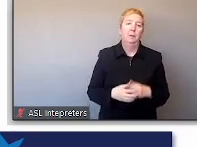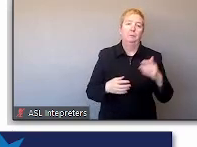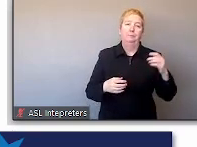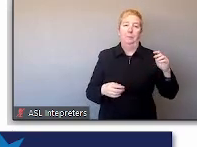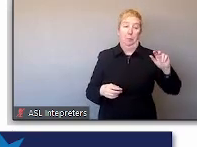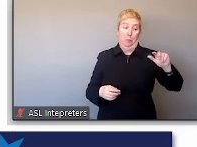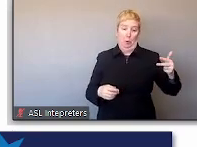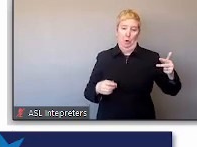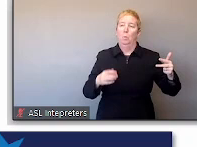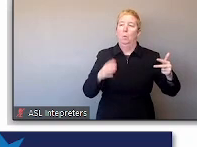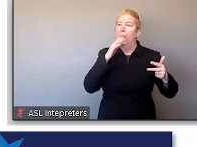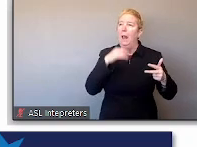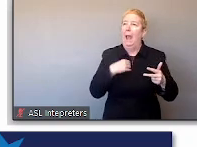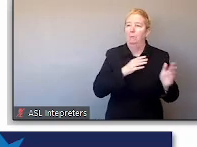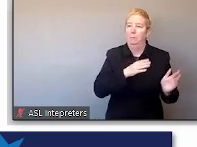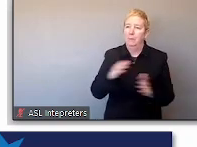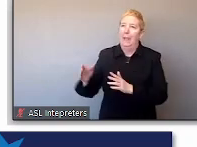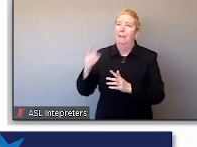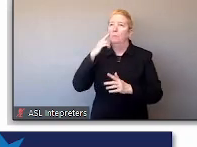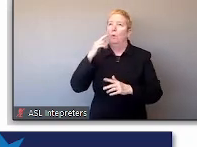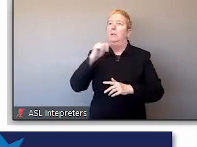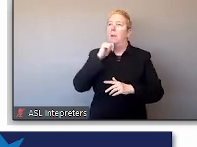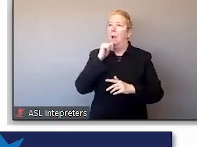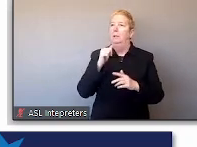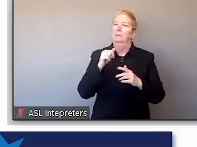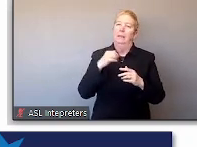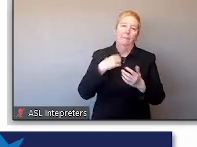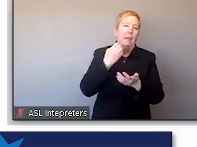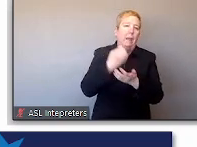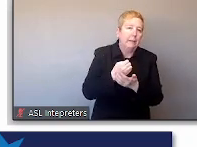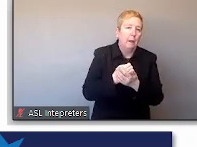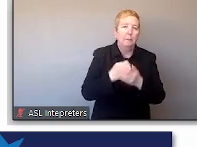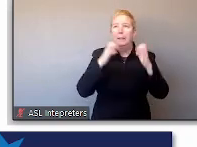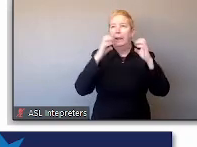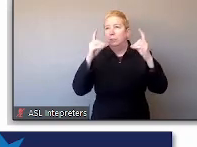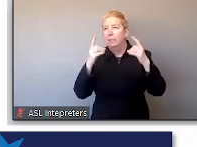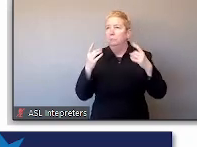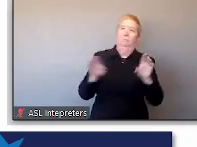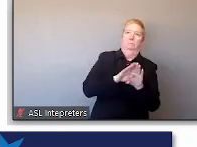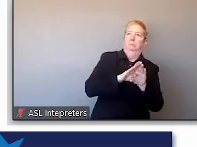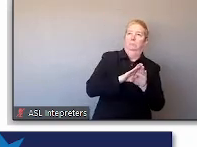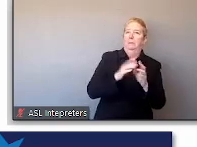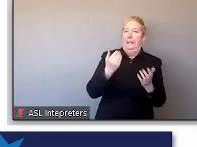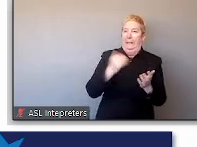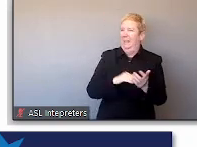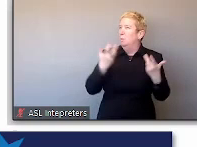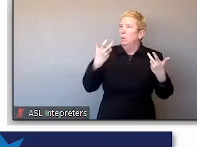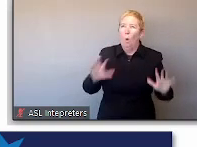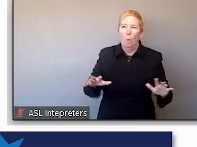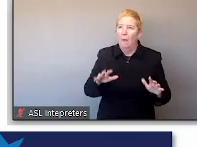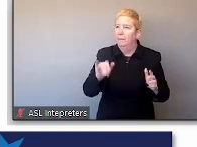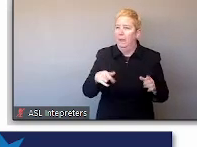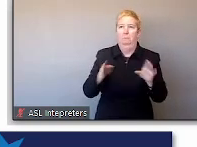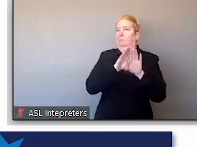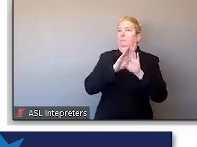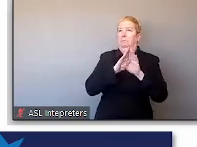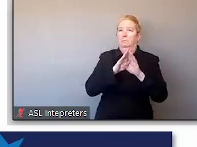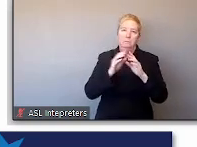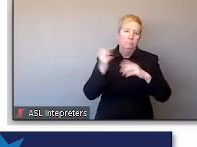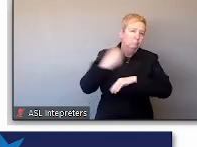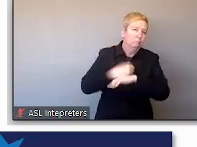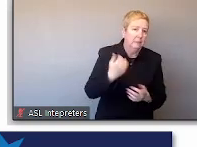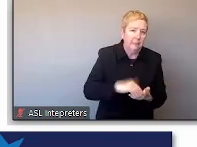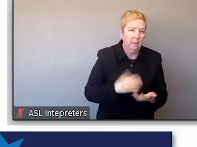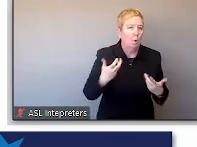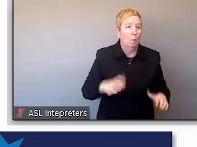and educational shutdowns again. And then fourth is just continuing to lead the effort to vaccinate the entire world and to